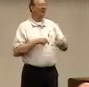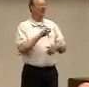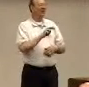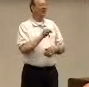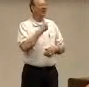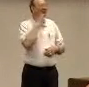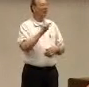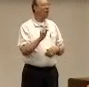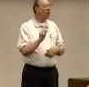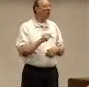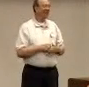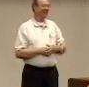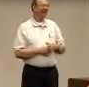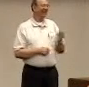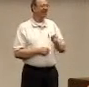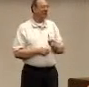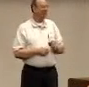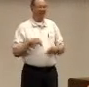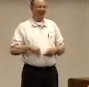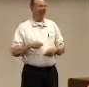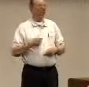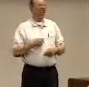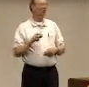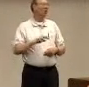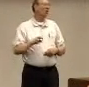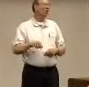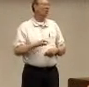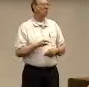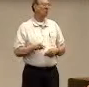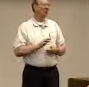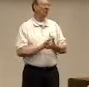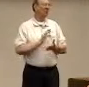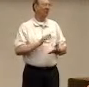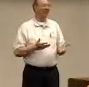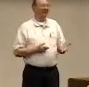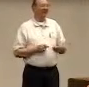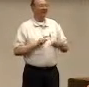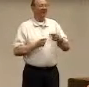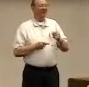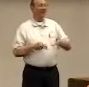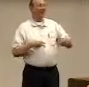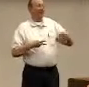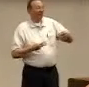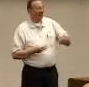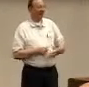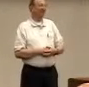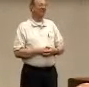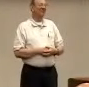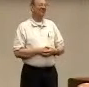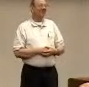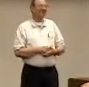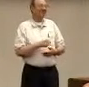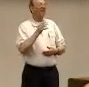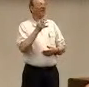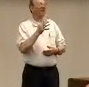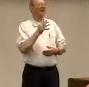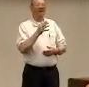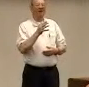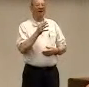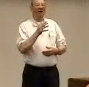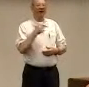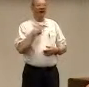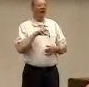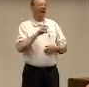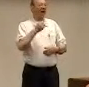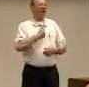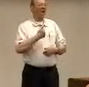But that all is to say it's because we've ingrained ourselves in a culture that was not our own, and all of a sudden 5 years into